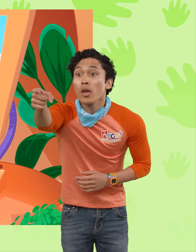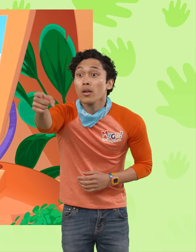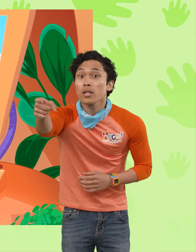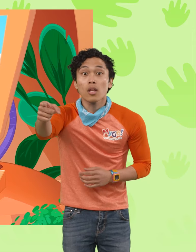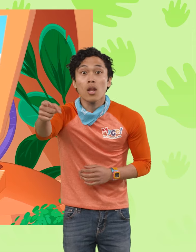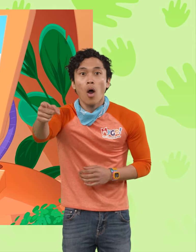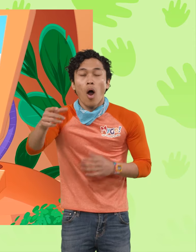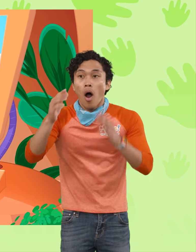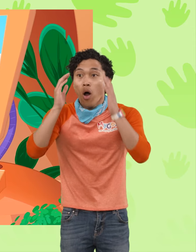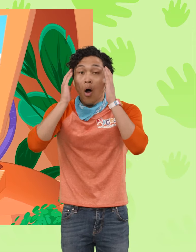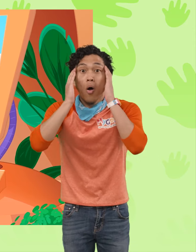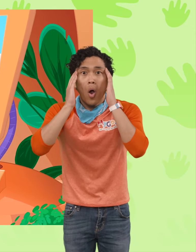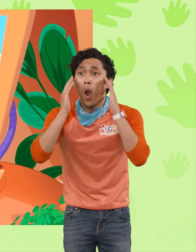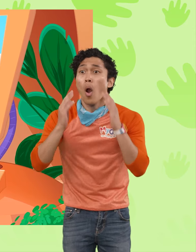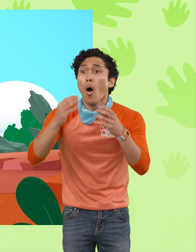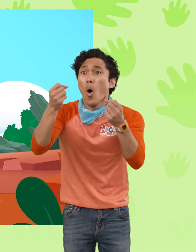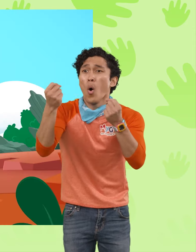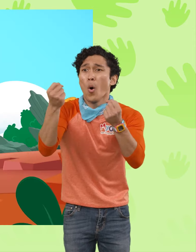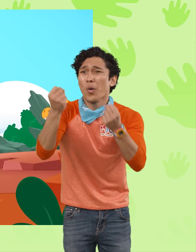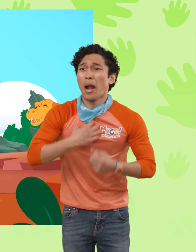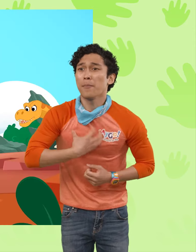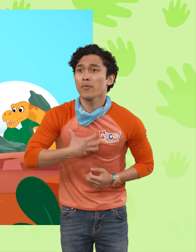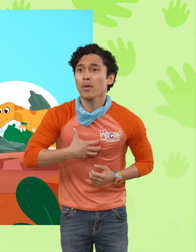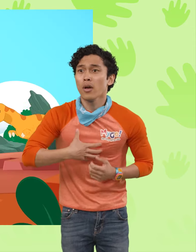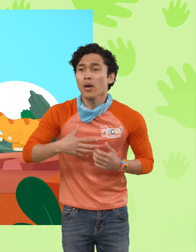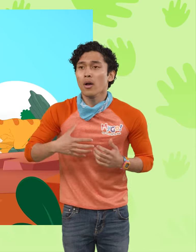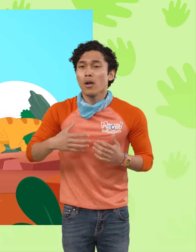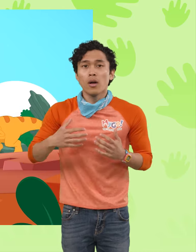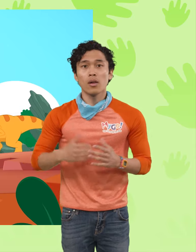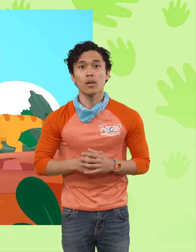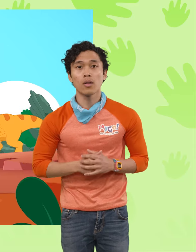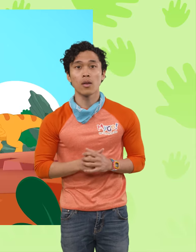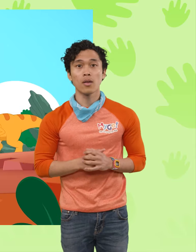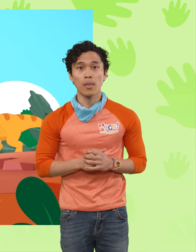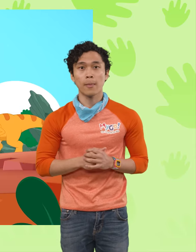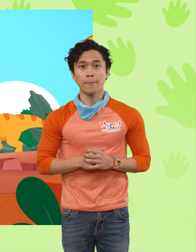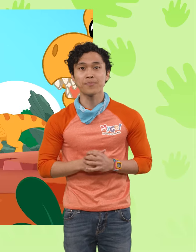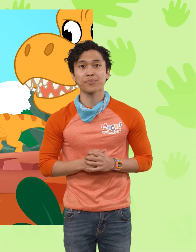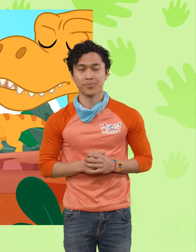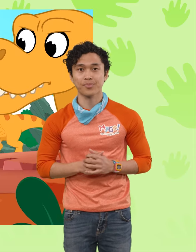There he is. Tumbling test tubes. Hang on, Morphle.